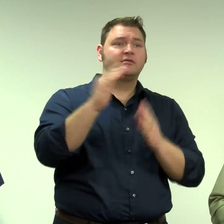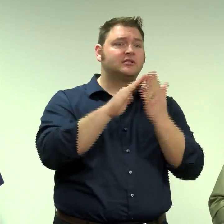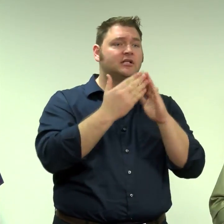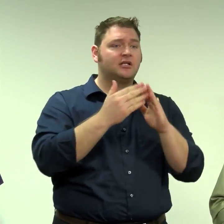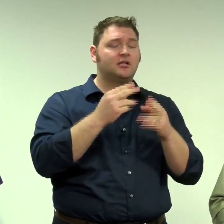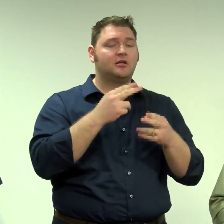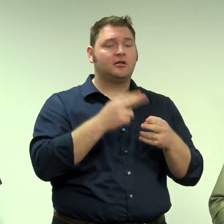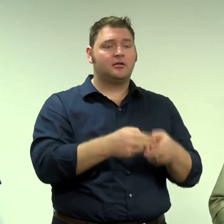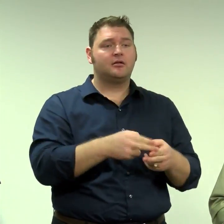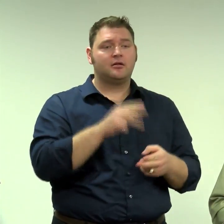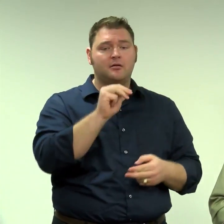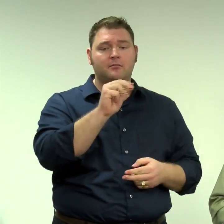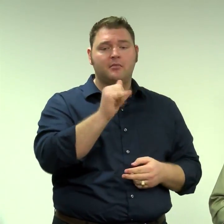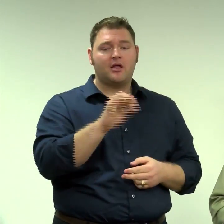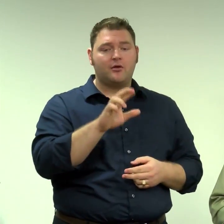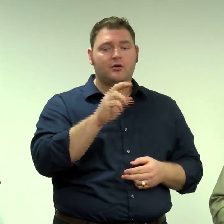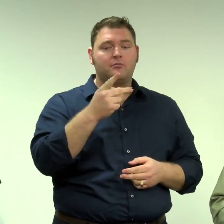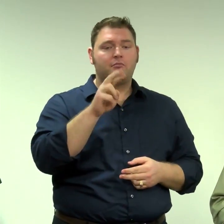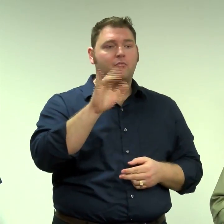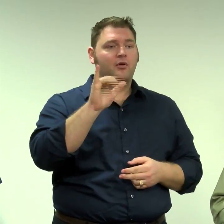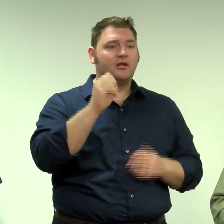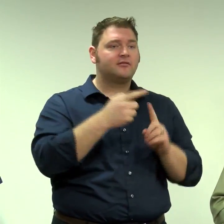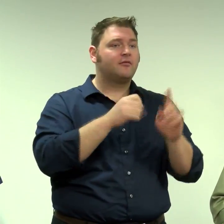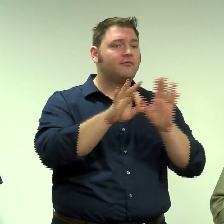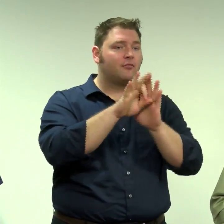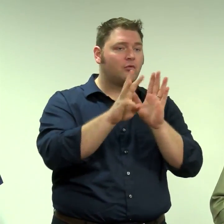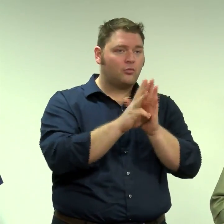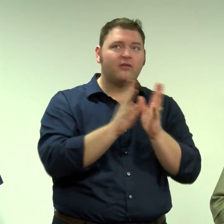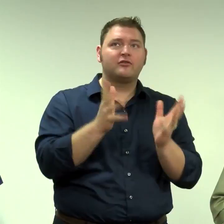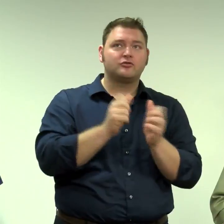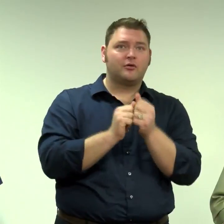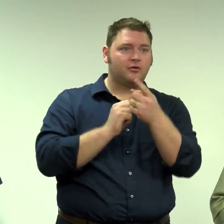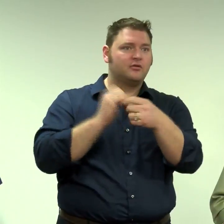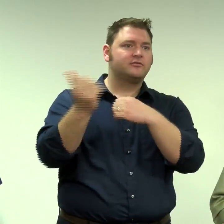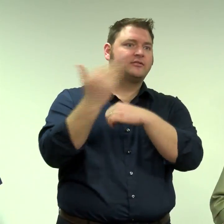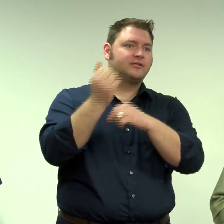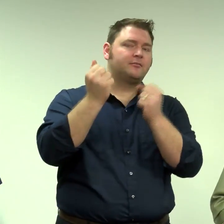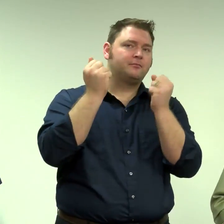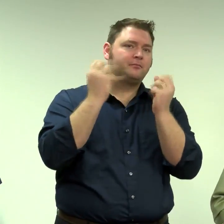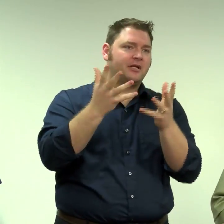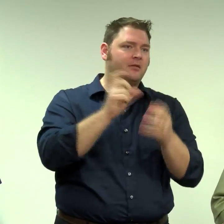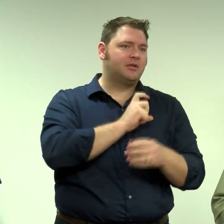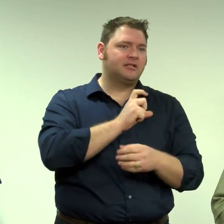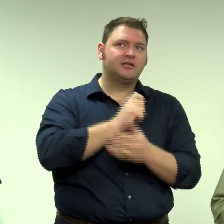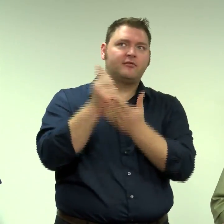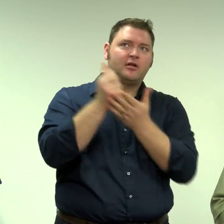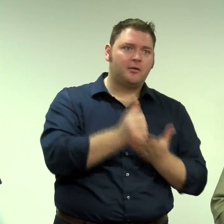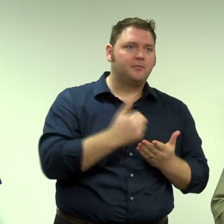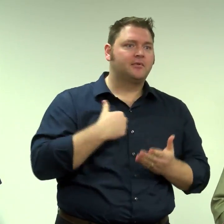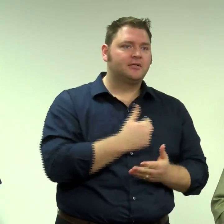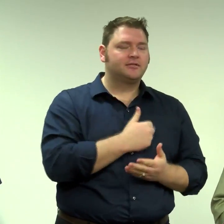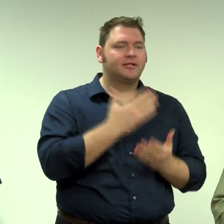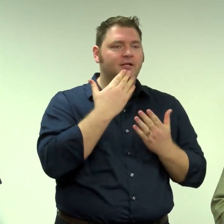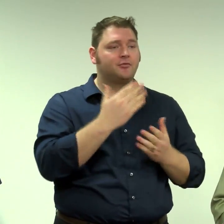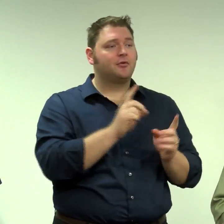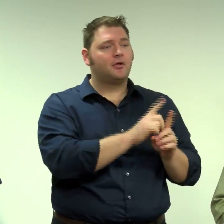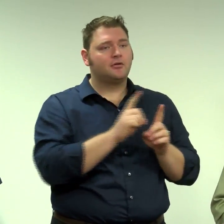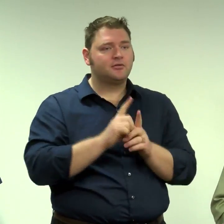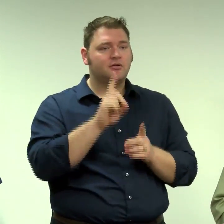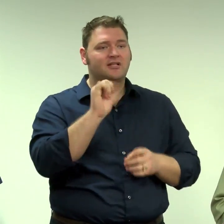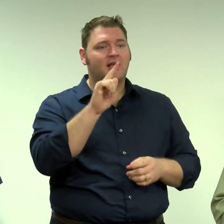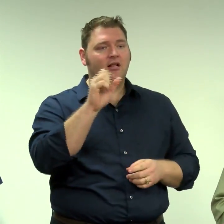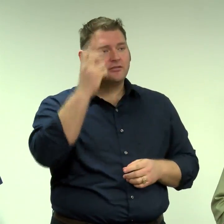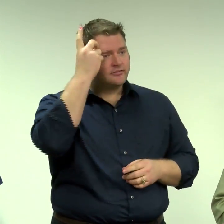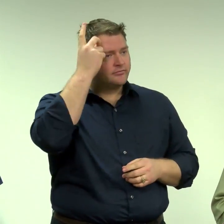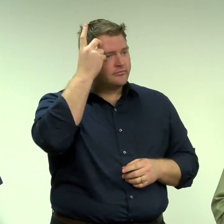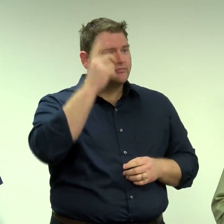example, sending down 100 police officers, talked with her on yesterday. We want to thank the city of Fort Worth. Of course, Dallas, Mayor Rollins, of